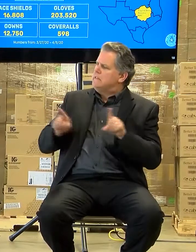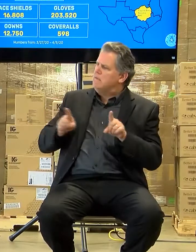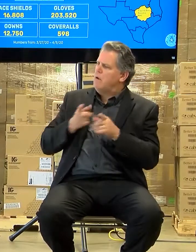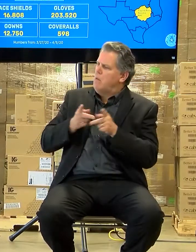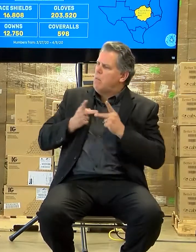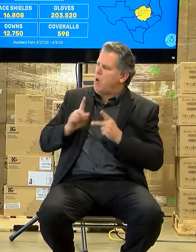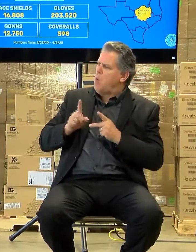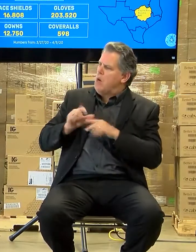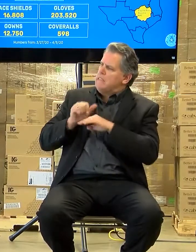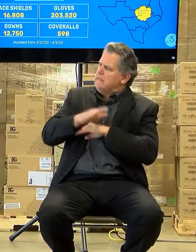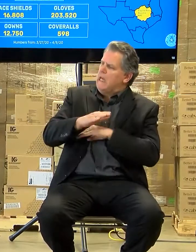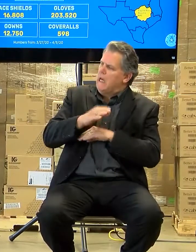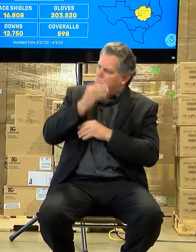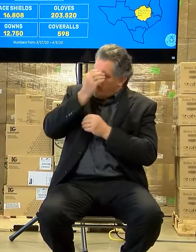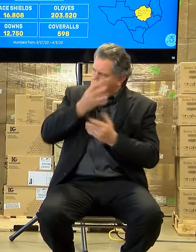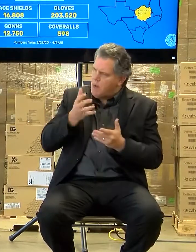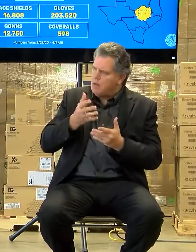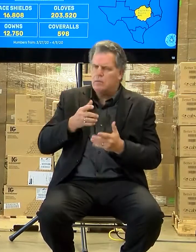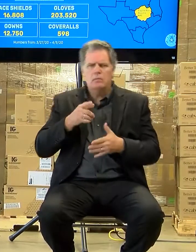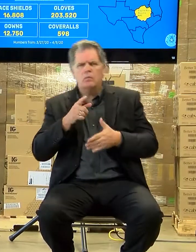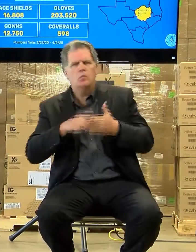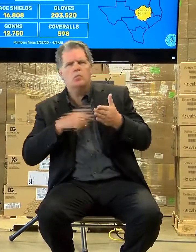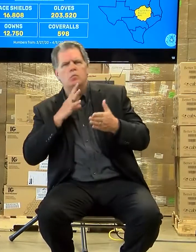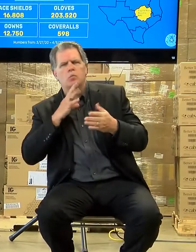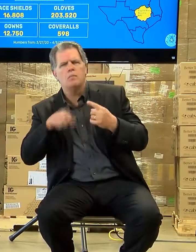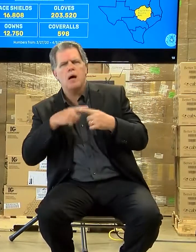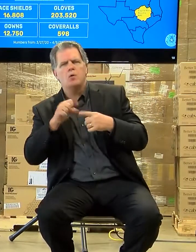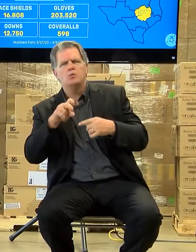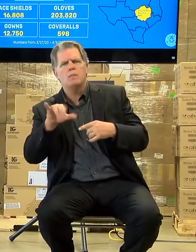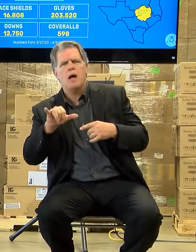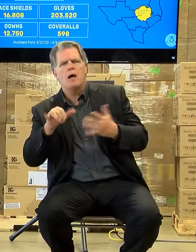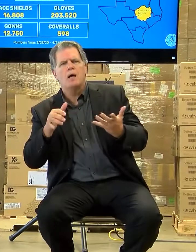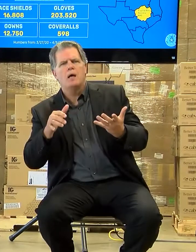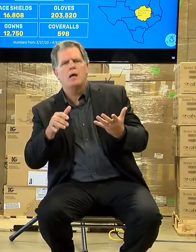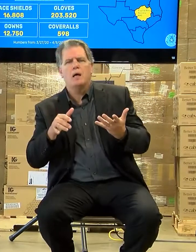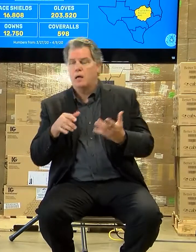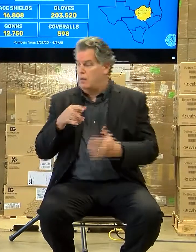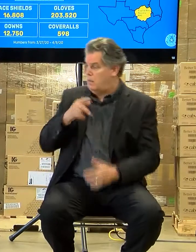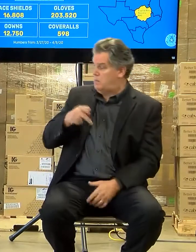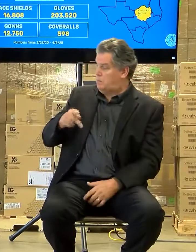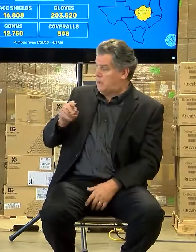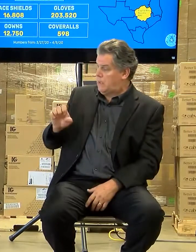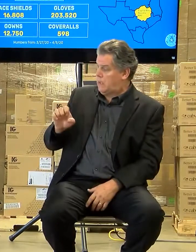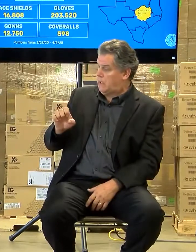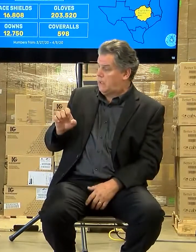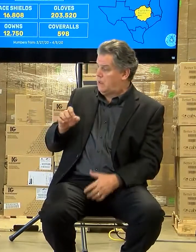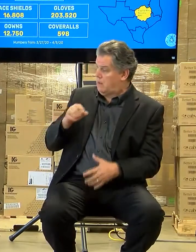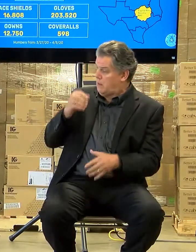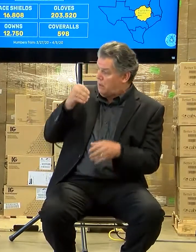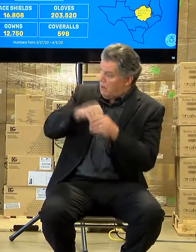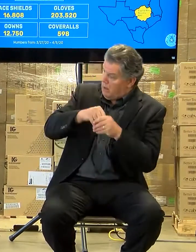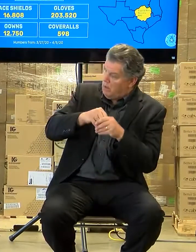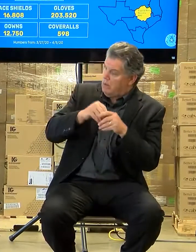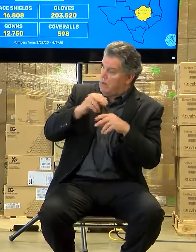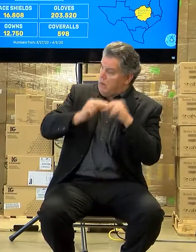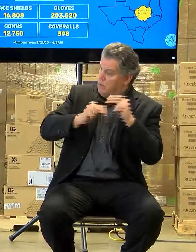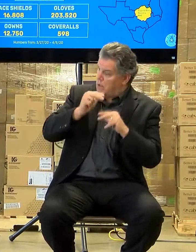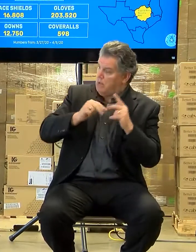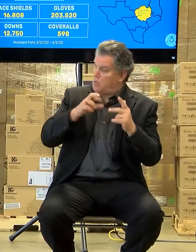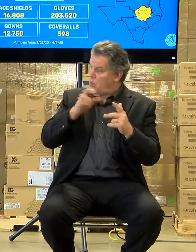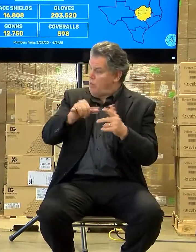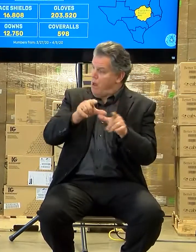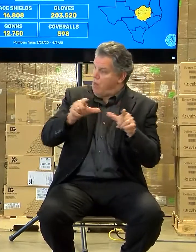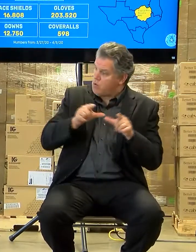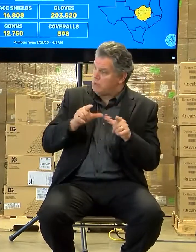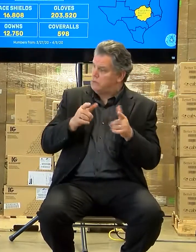be sent to, Which supplies? whether that's PPE or. Oh, the current supplies? Yeah. The convention center Yep. locations,